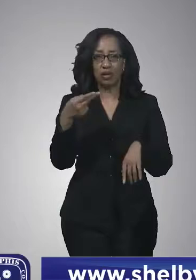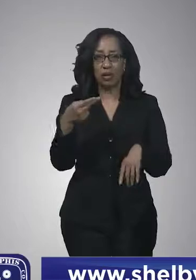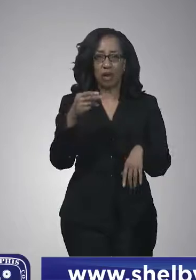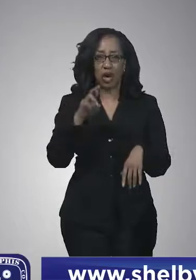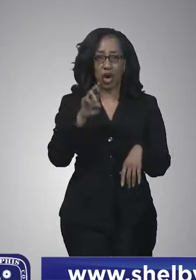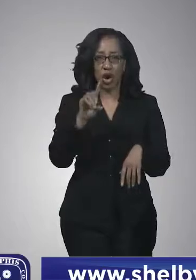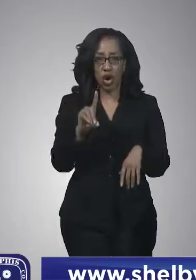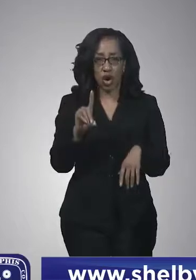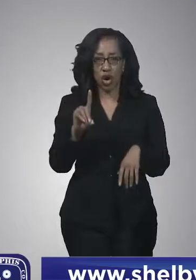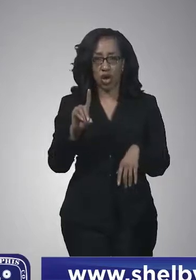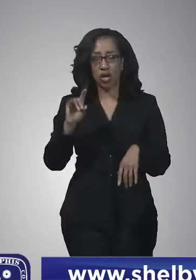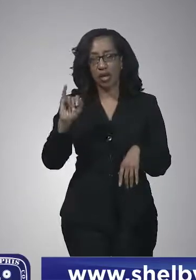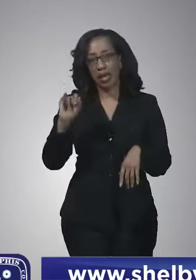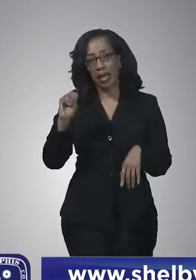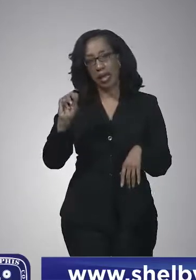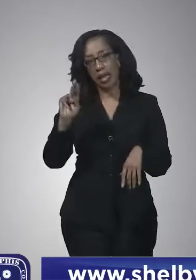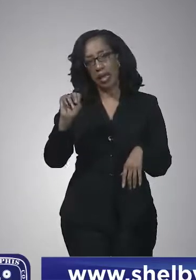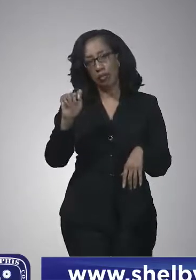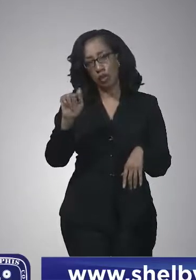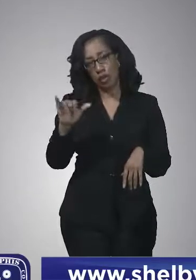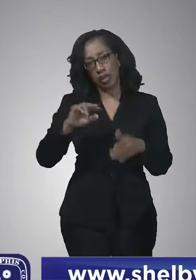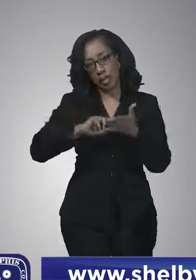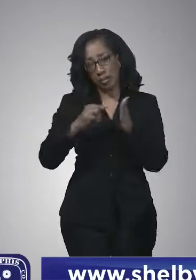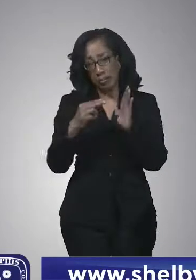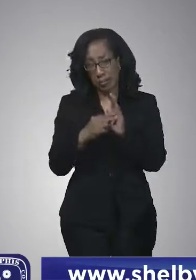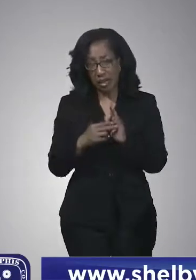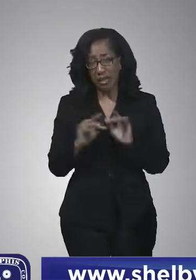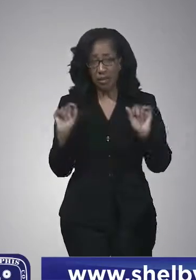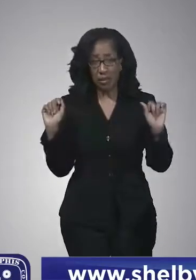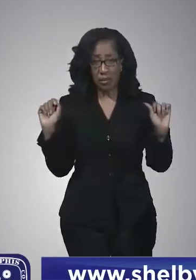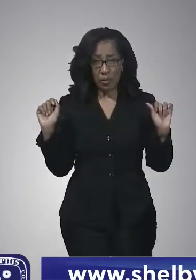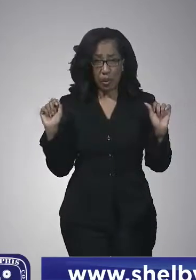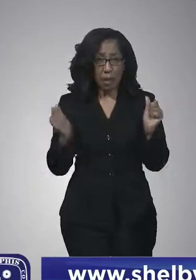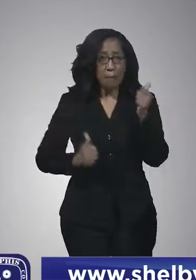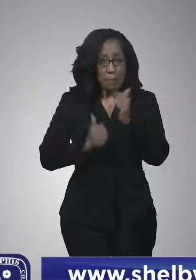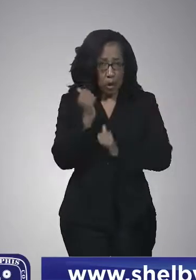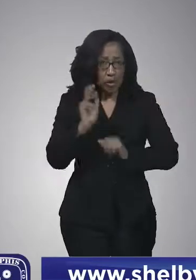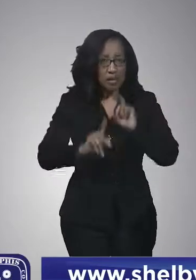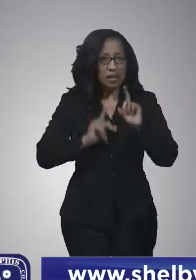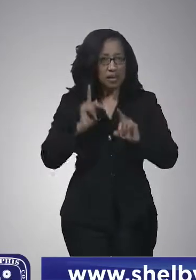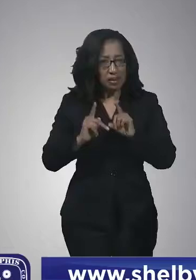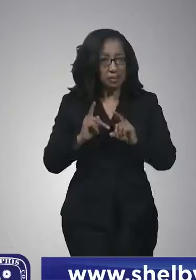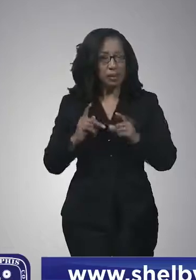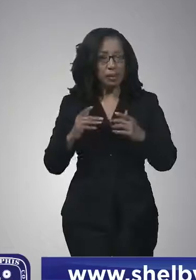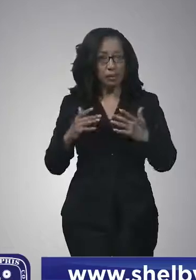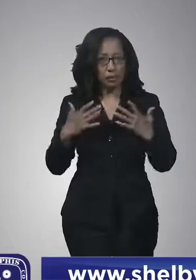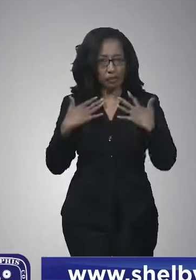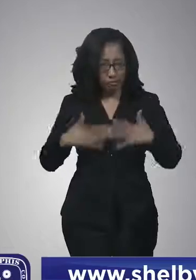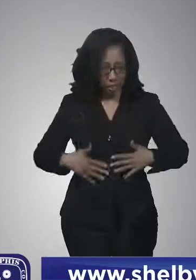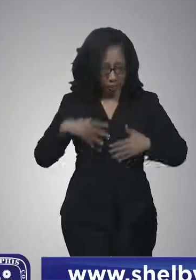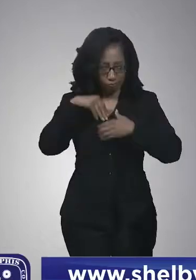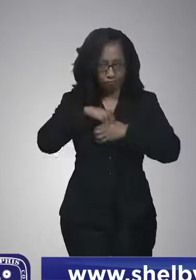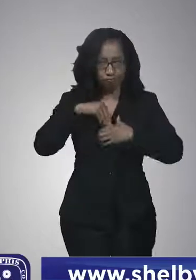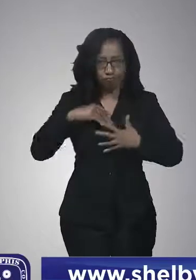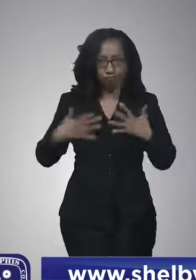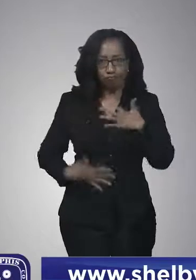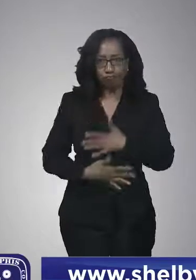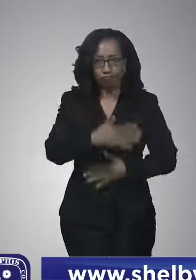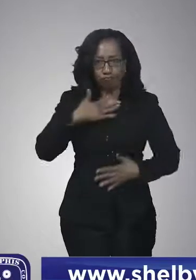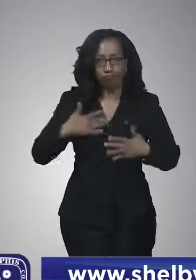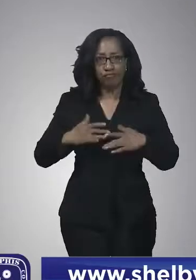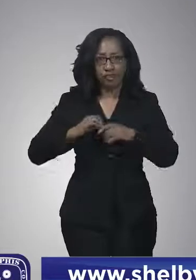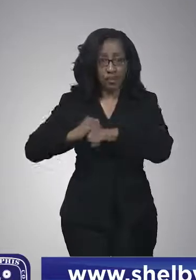out with. But we also know that the vaccines are widely available and